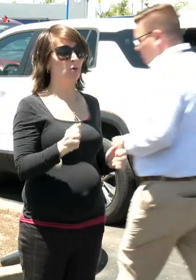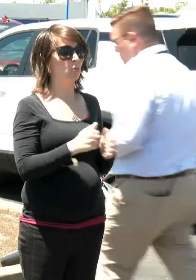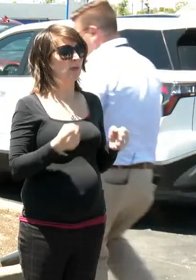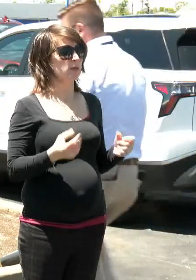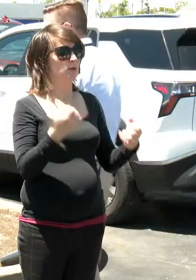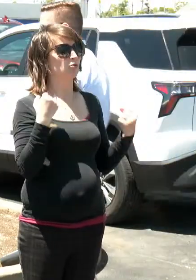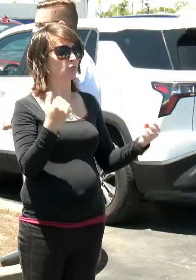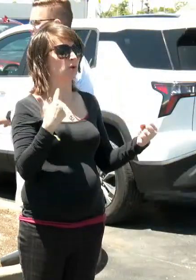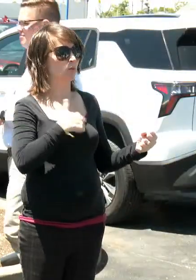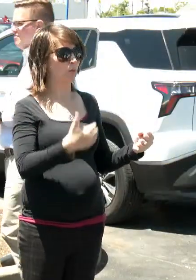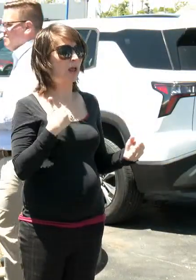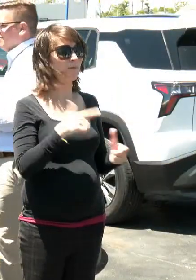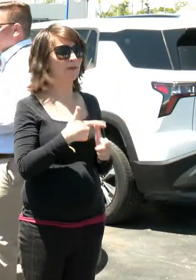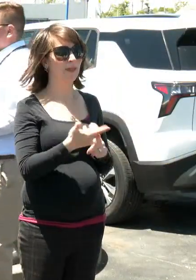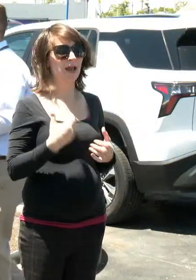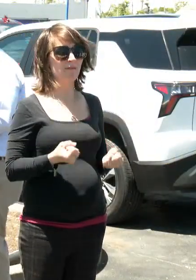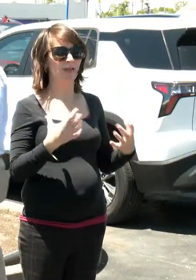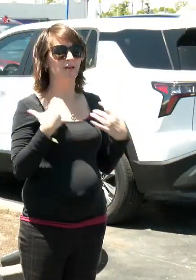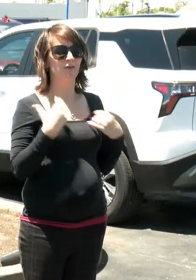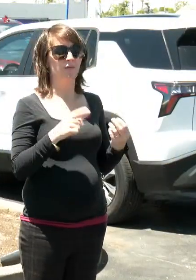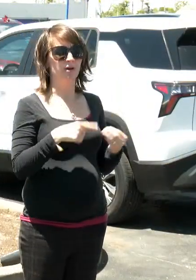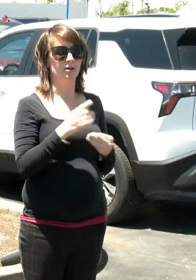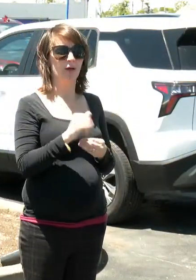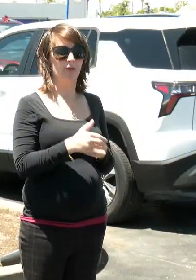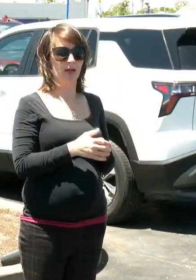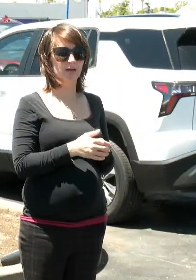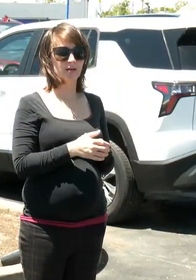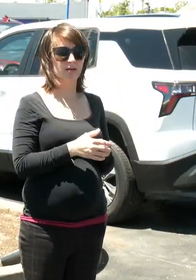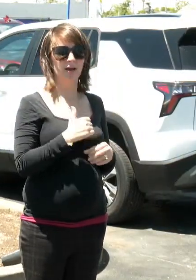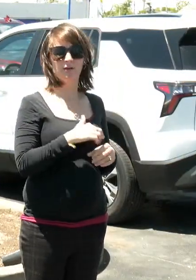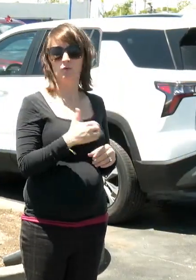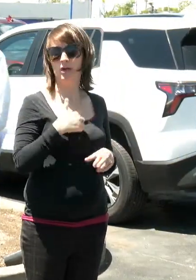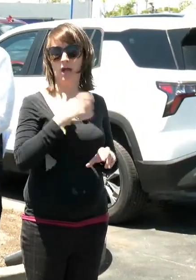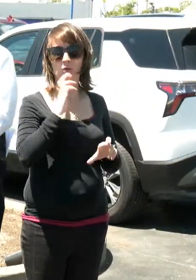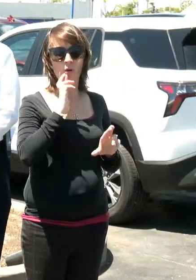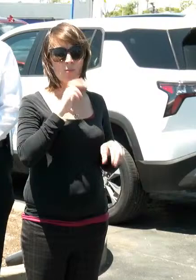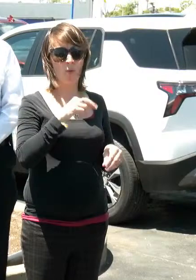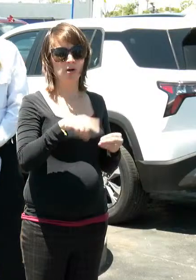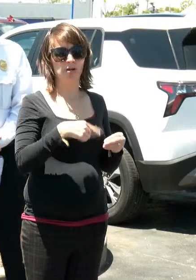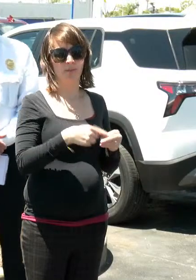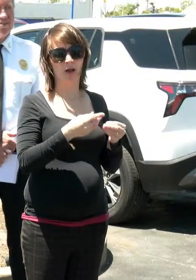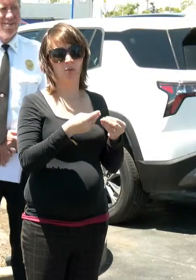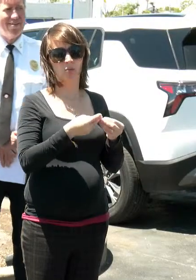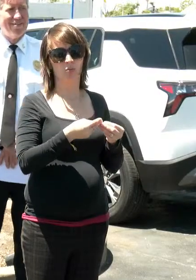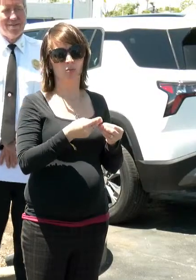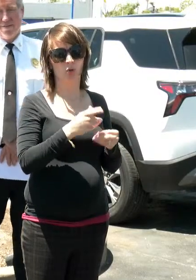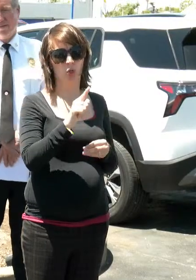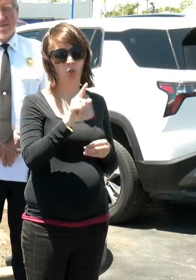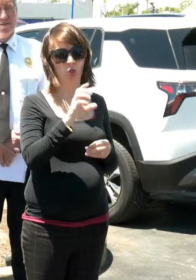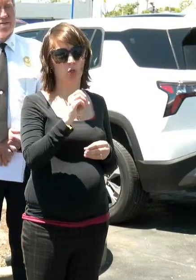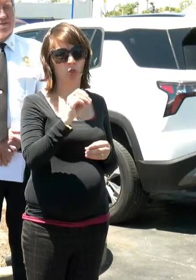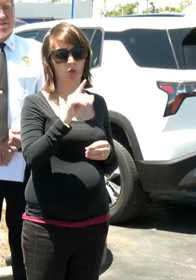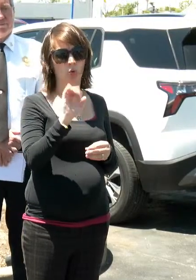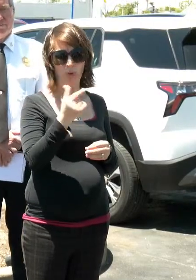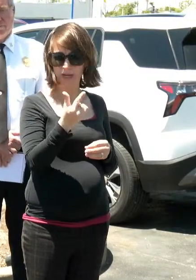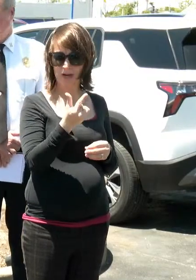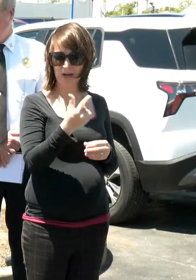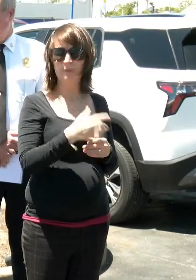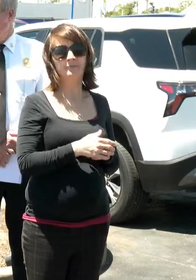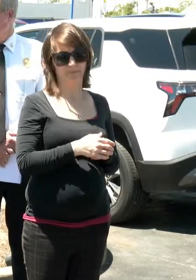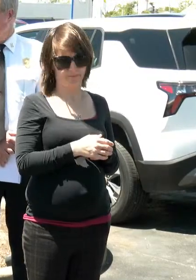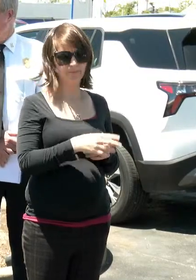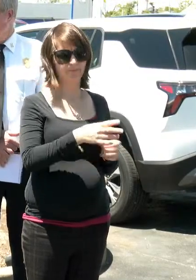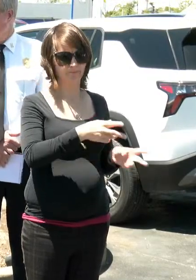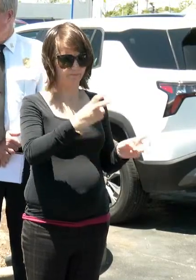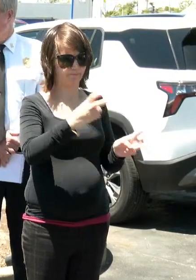have confidence in that. Mayor, have we had reports of looting? Looting? I think there have been